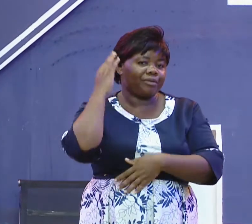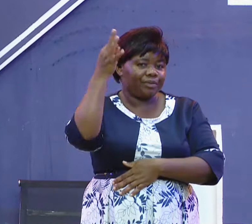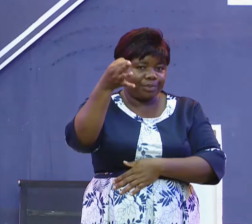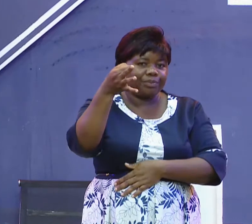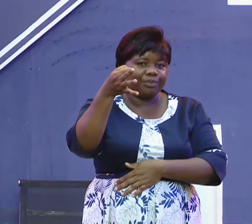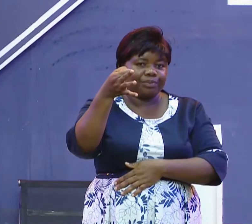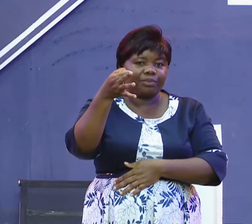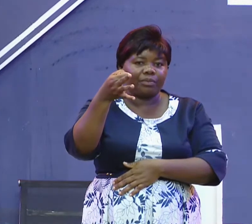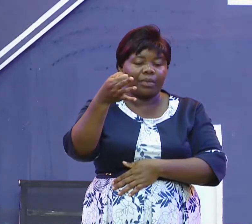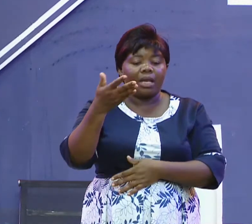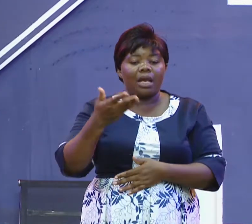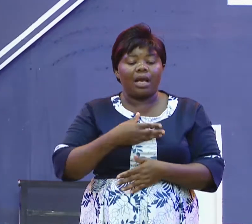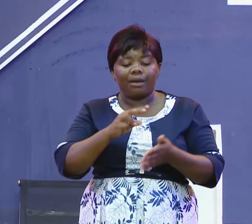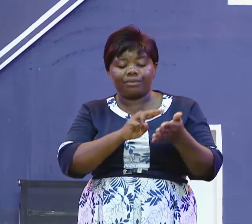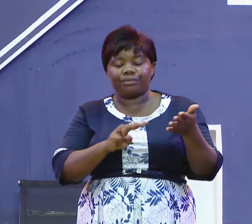our